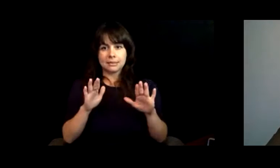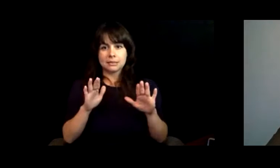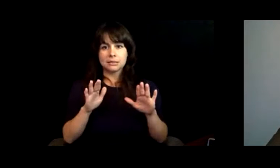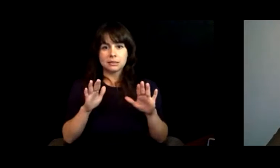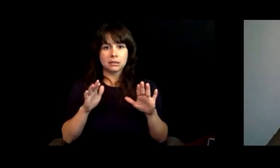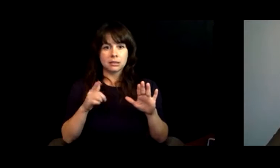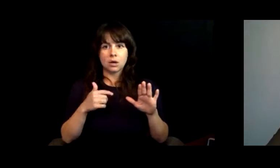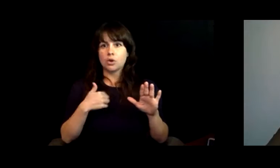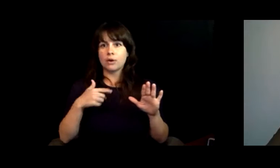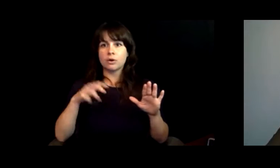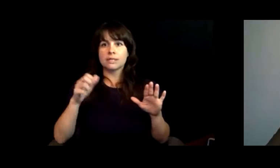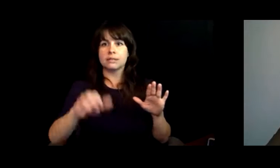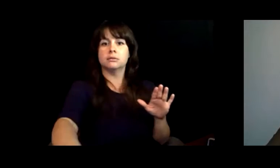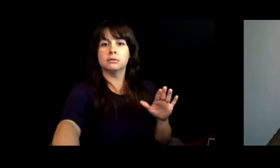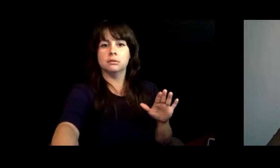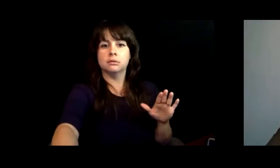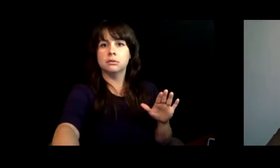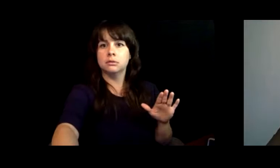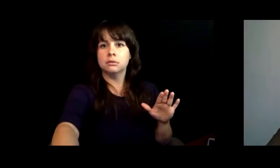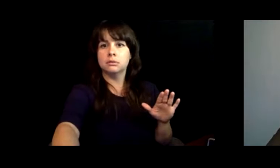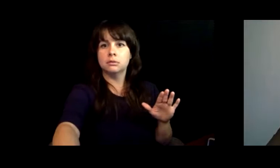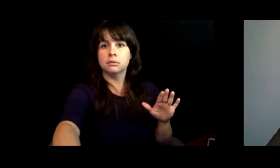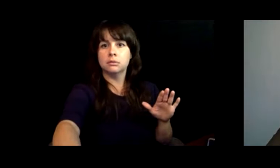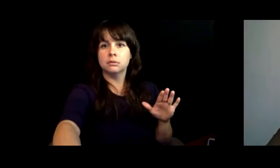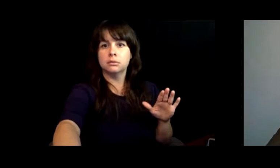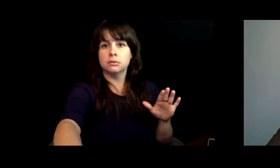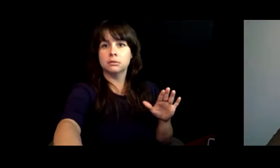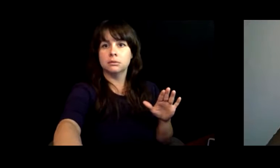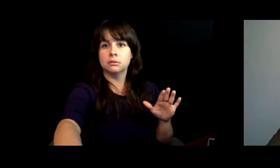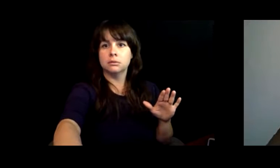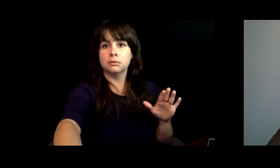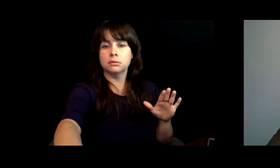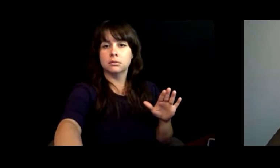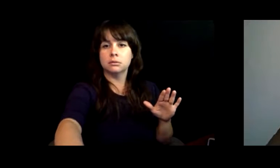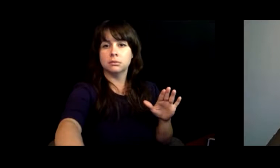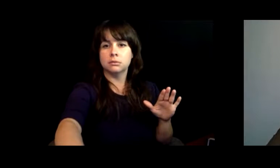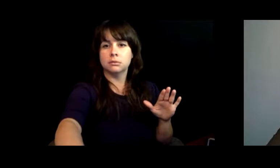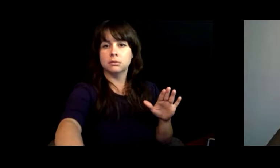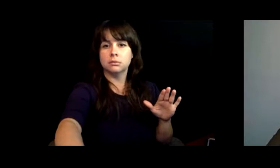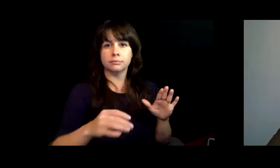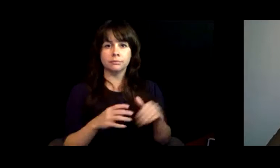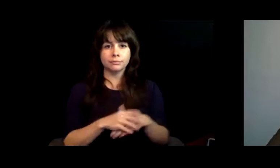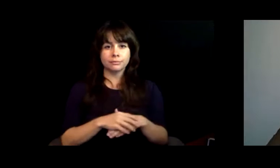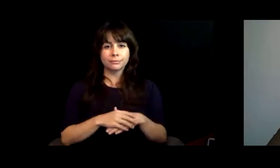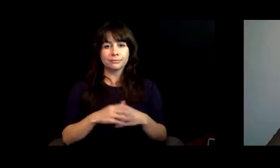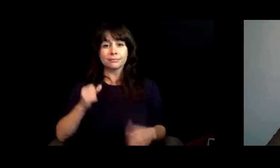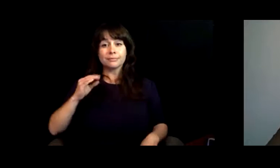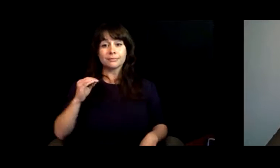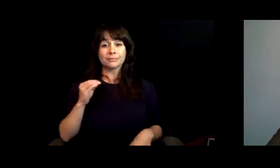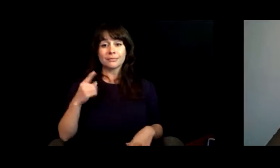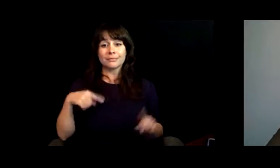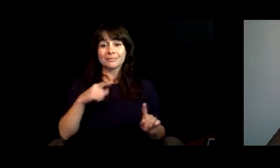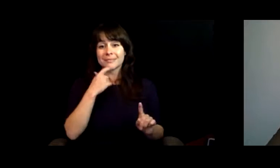And I've been blessed with a lot, and I want to give back. And this is one of the areas that I want to give back as a candidate, as your delegate in Richmond